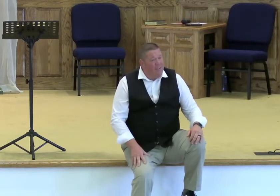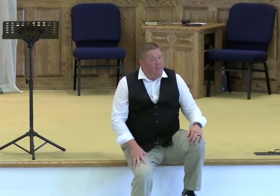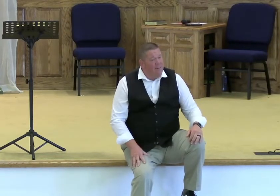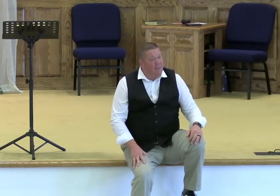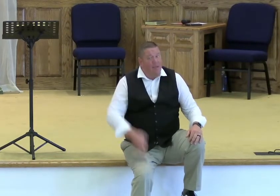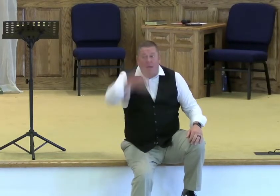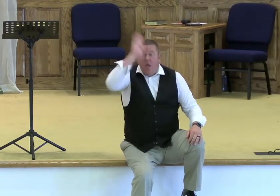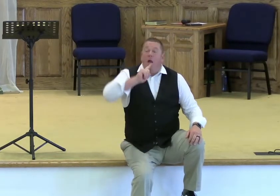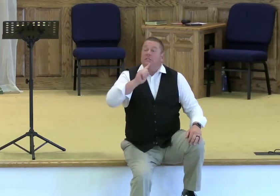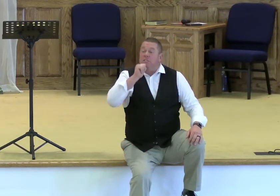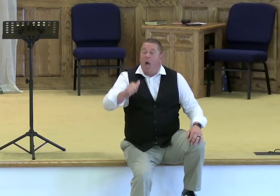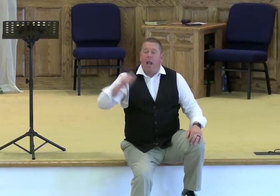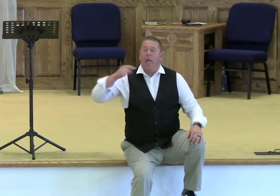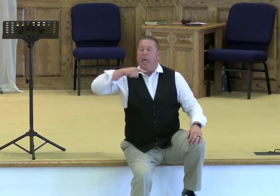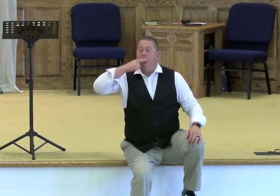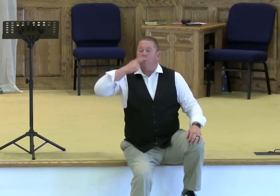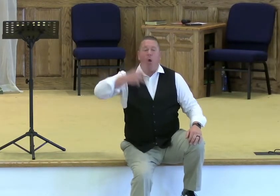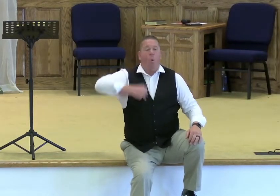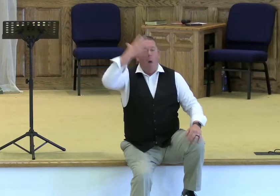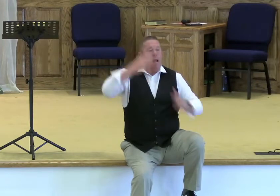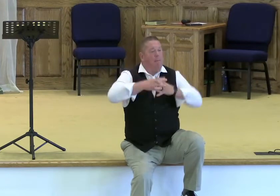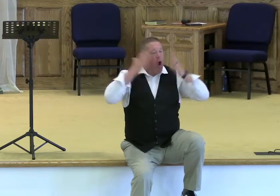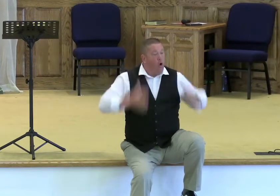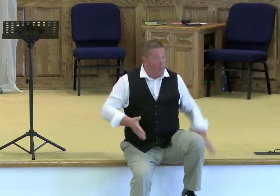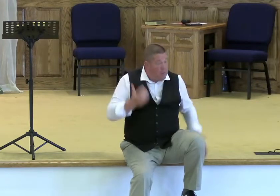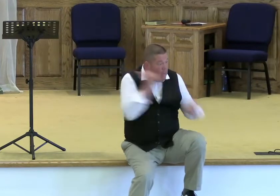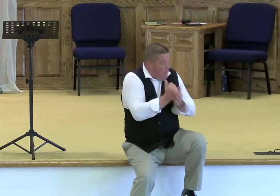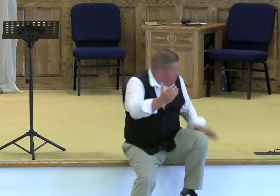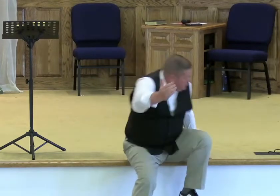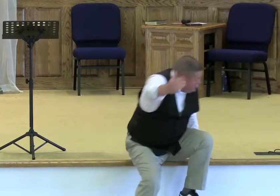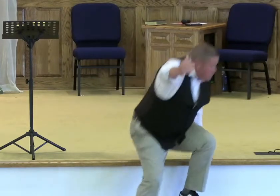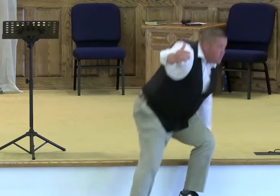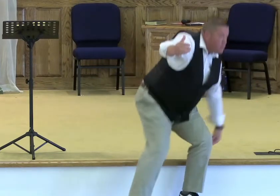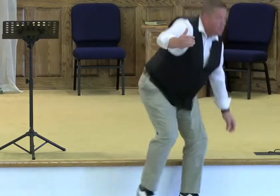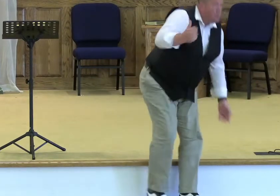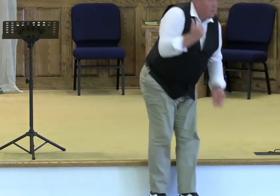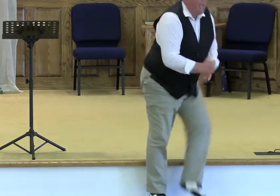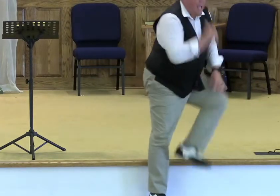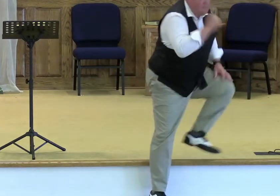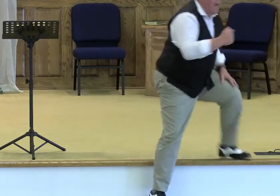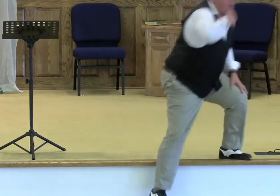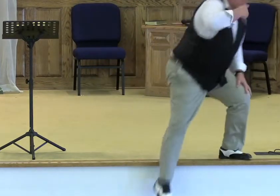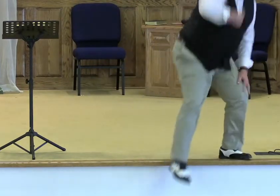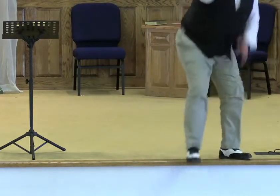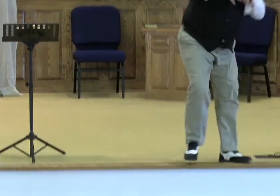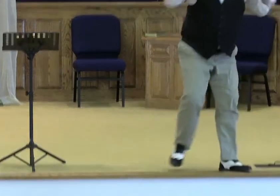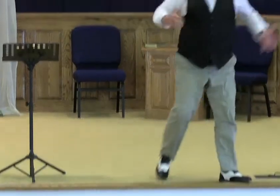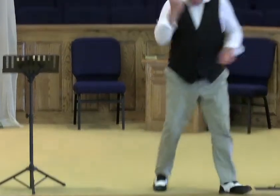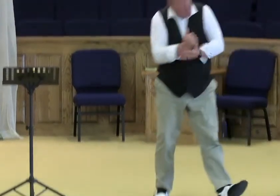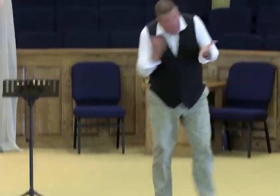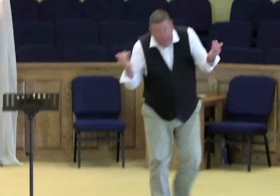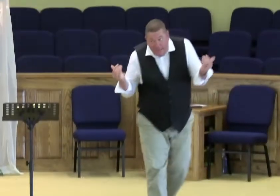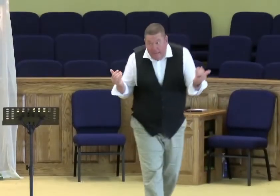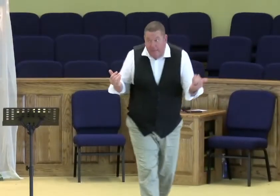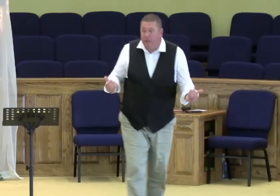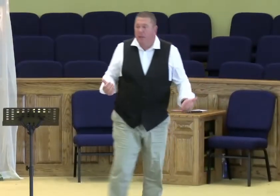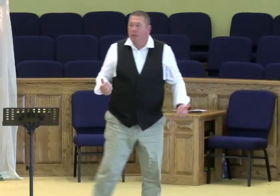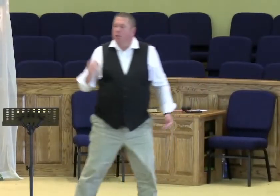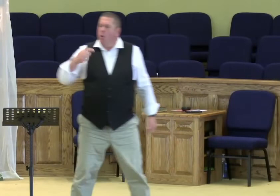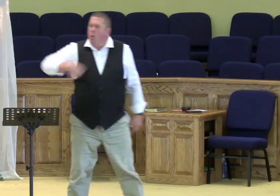not. God is not a hearing white American. He's not a hearing white American.